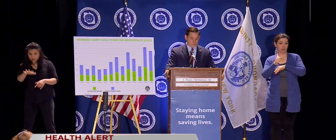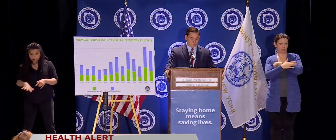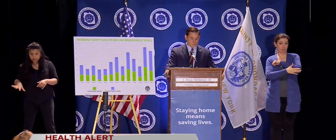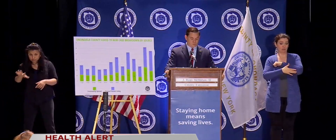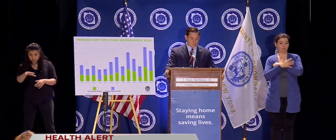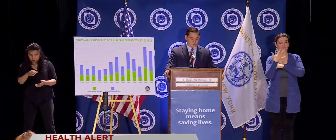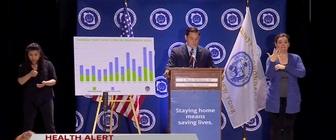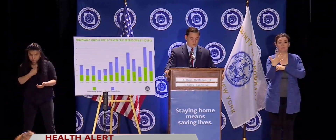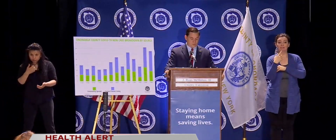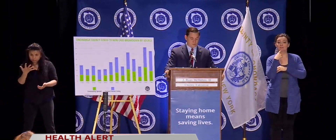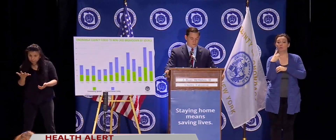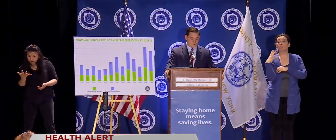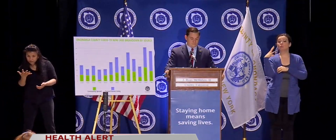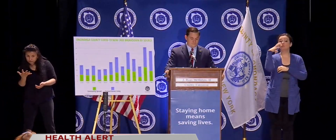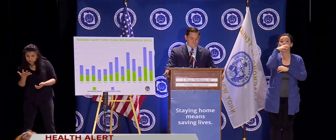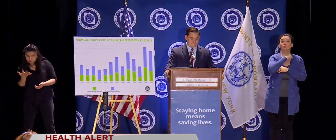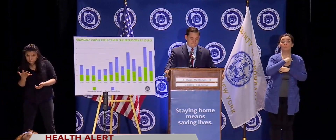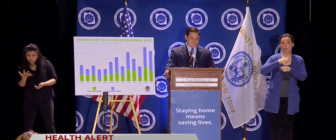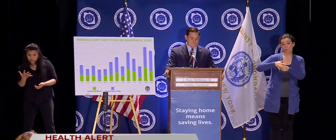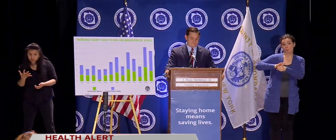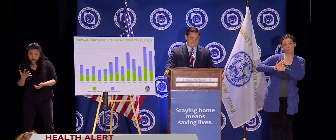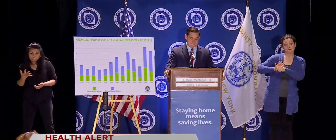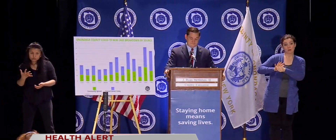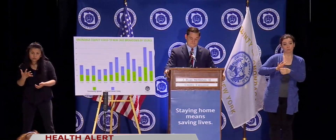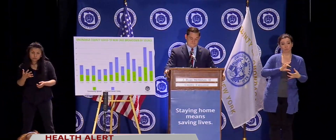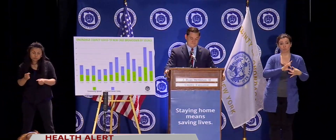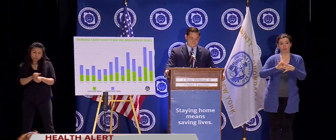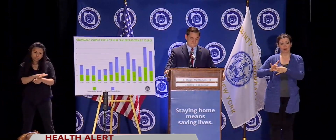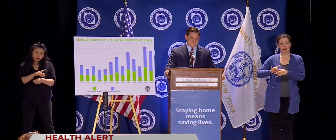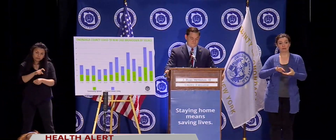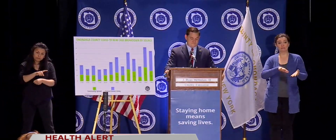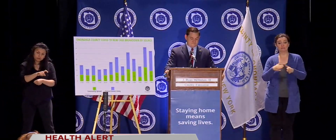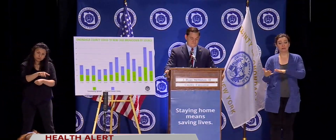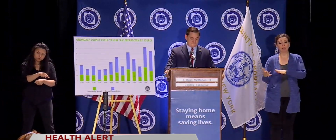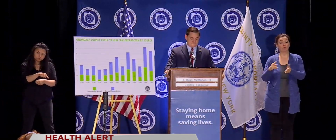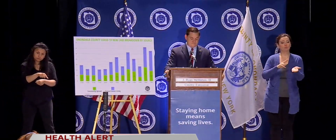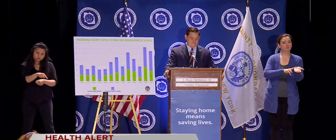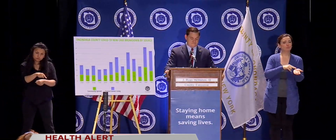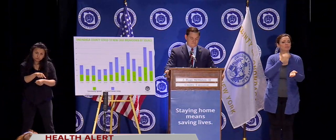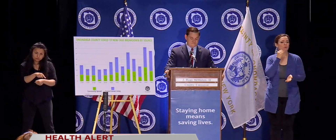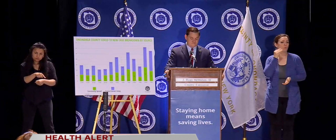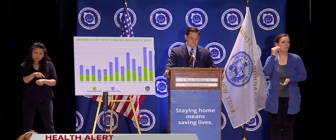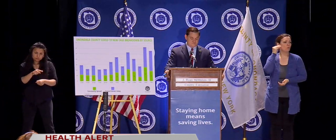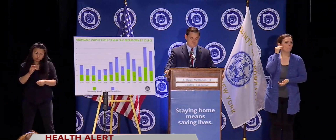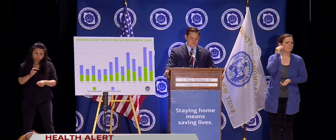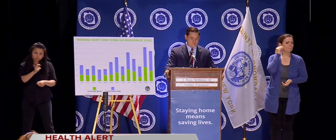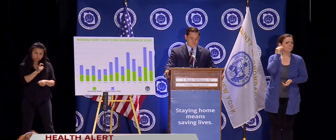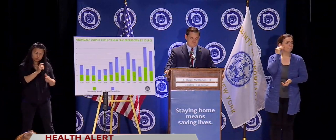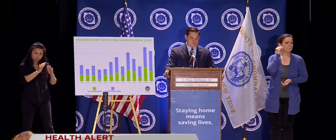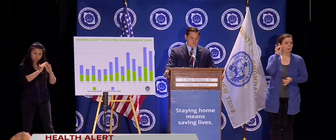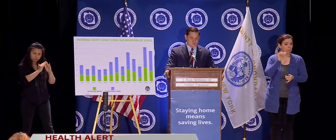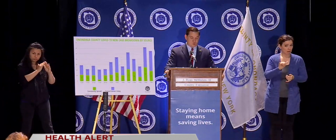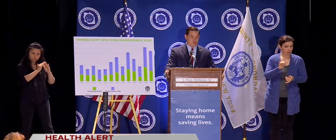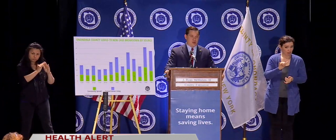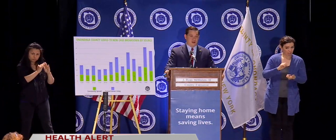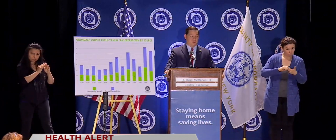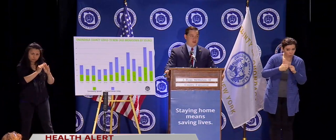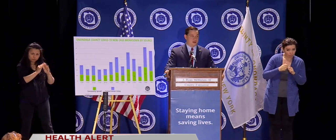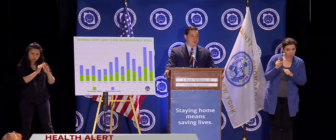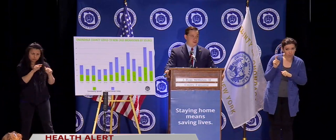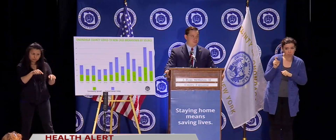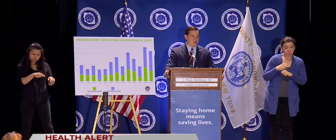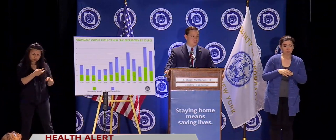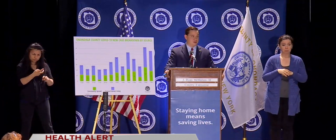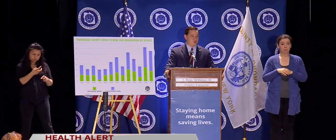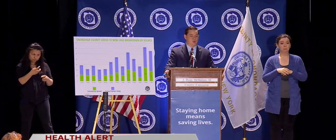presumed COVID-related deaths in nursing homes. Is it possible that that's the difference? We're trying to iron